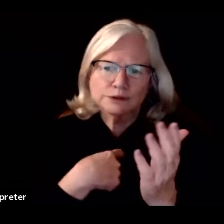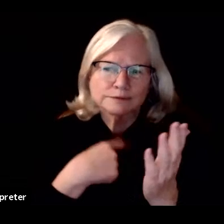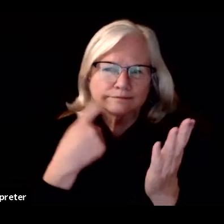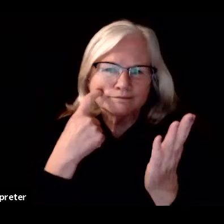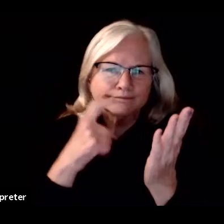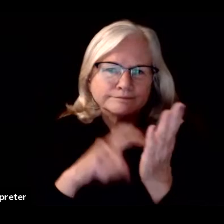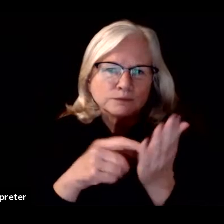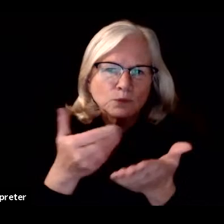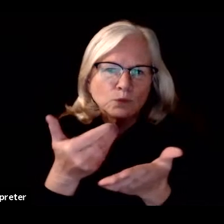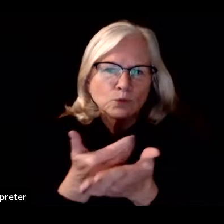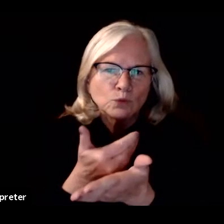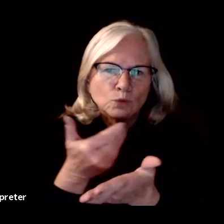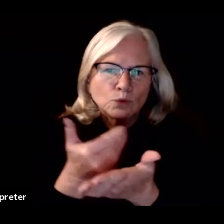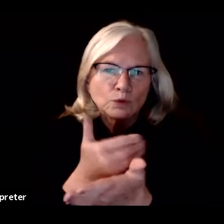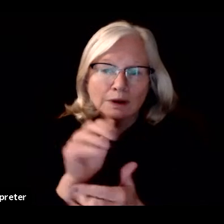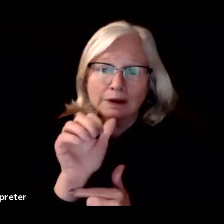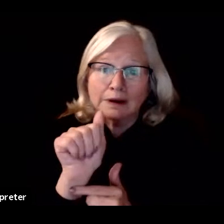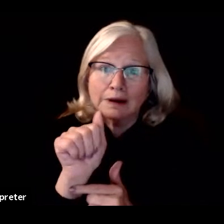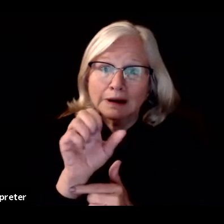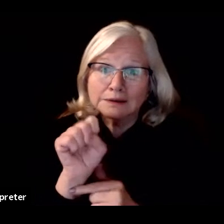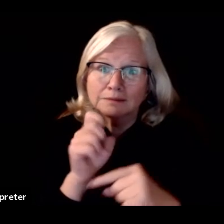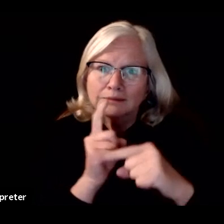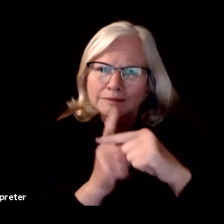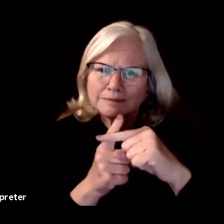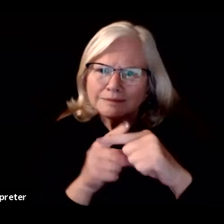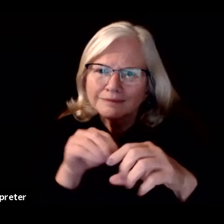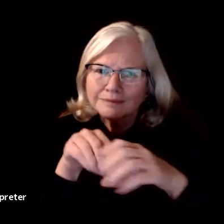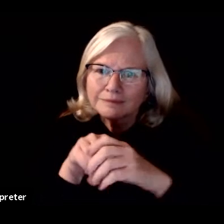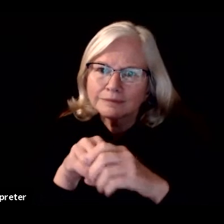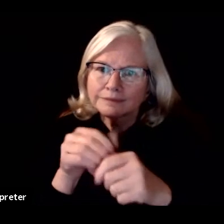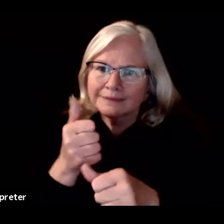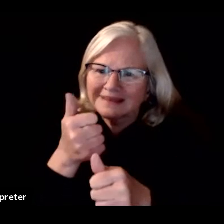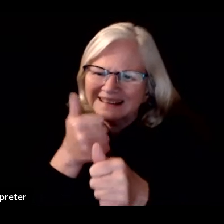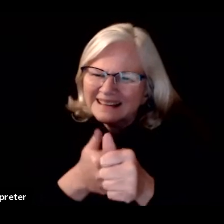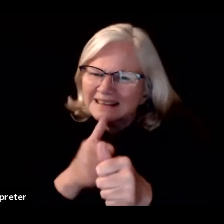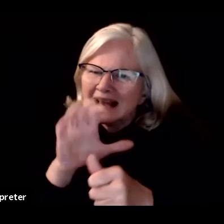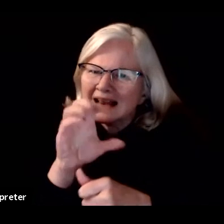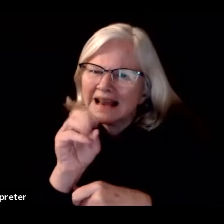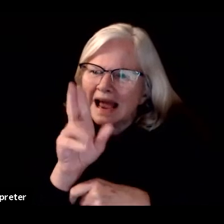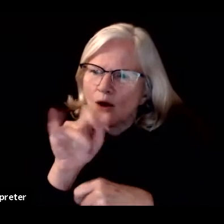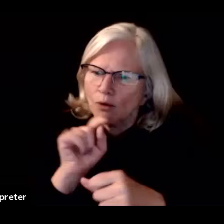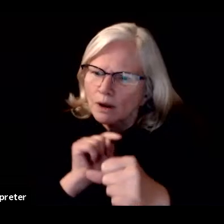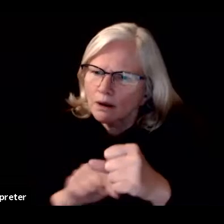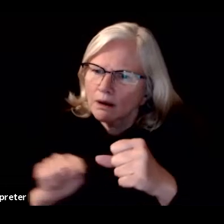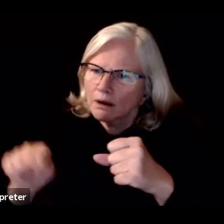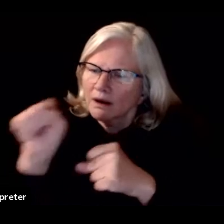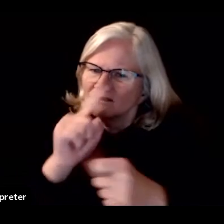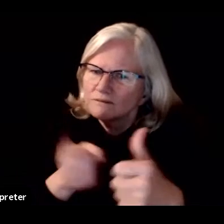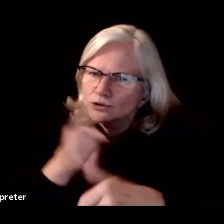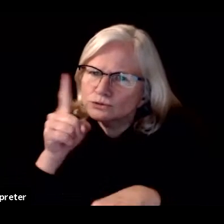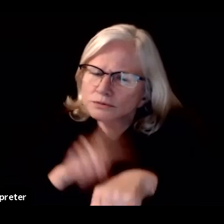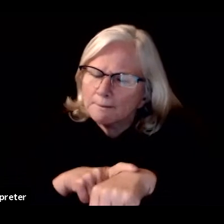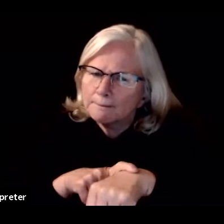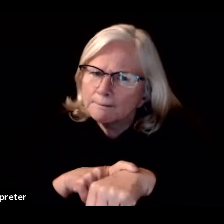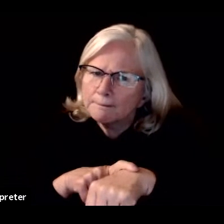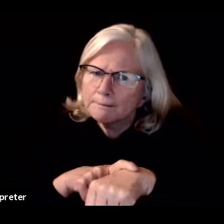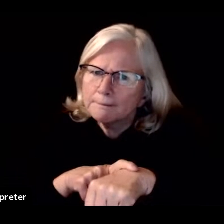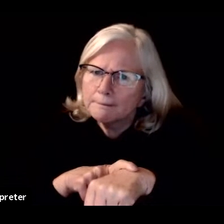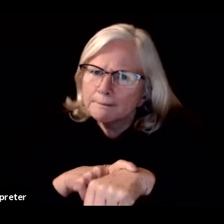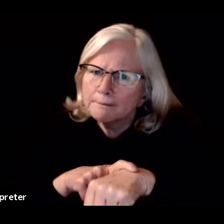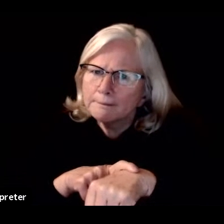single county in Minnesota on the same day. There are currently 887 Minnesotans hospitalized